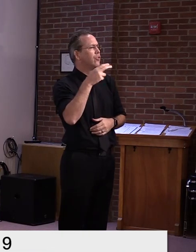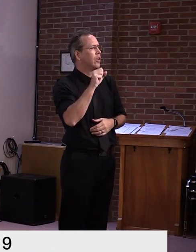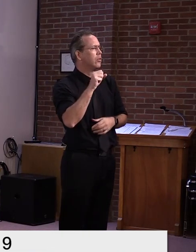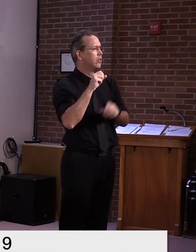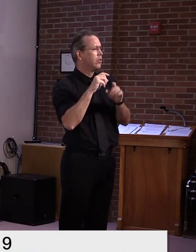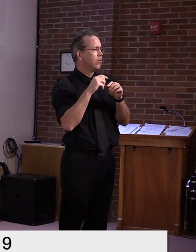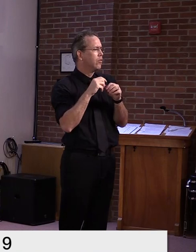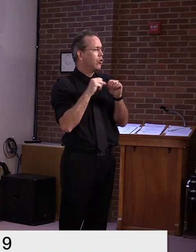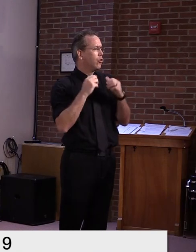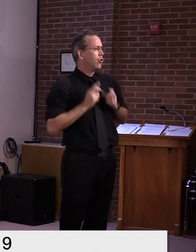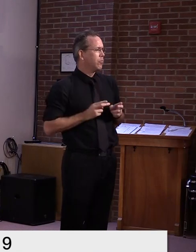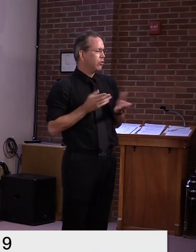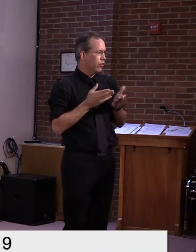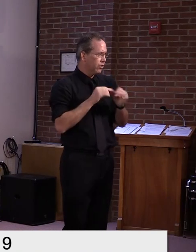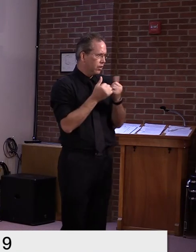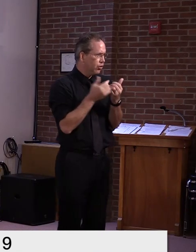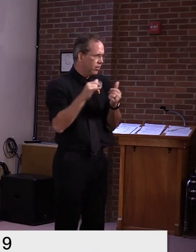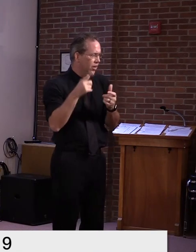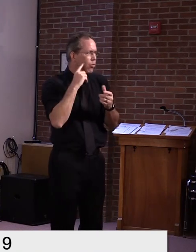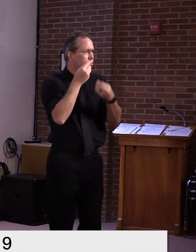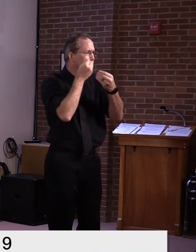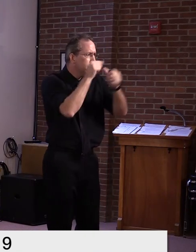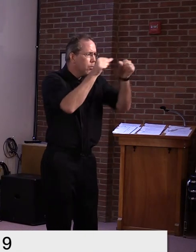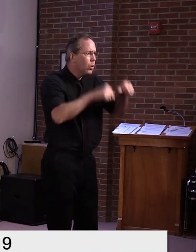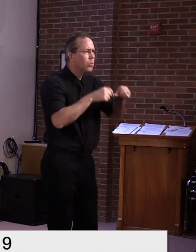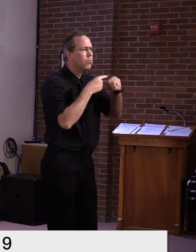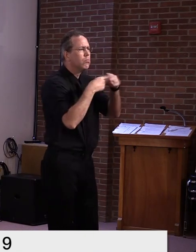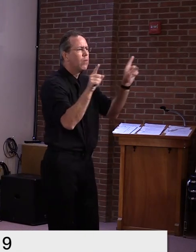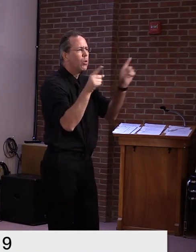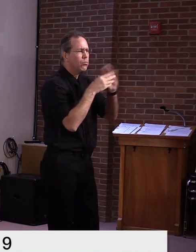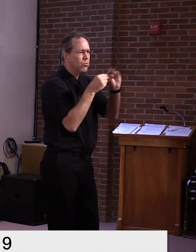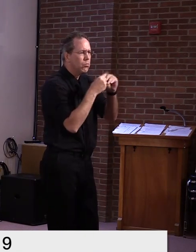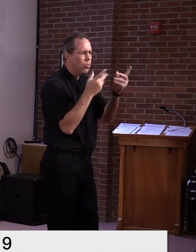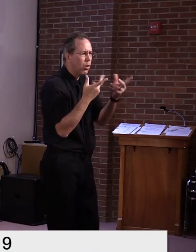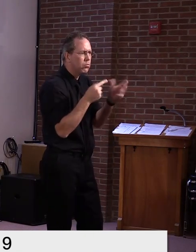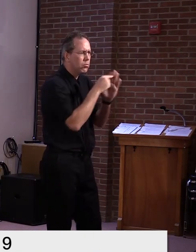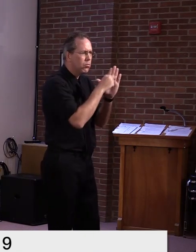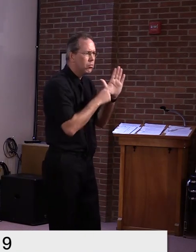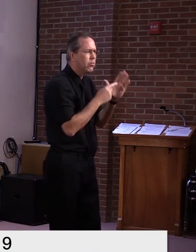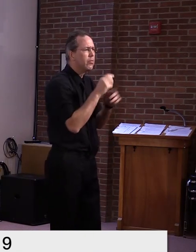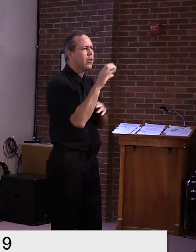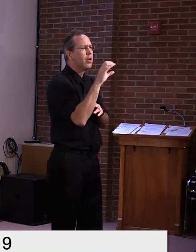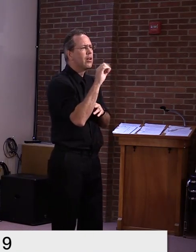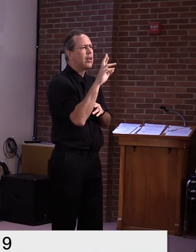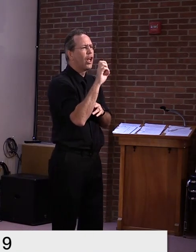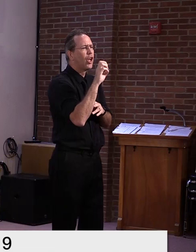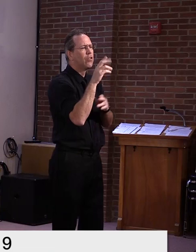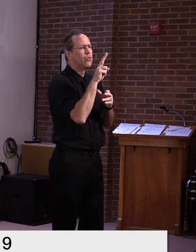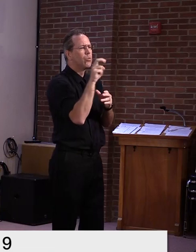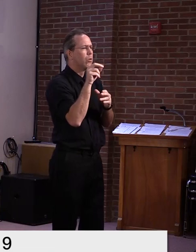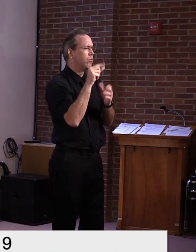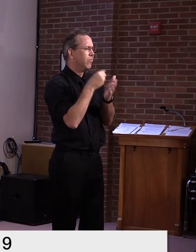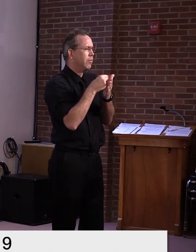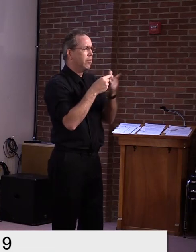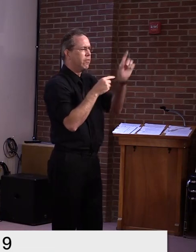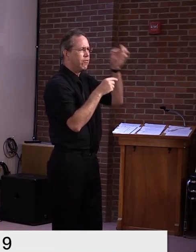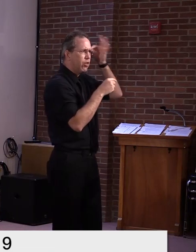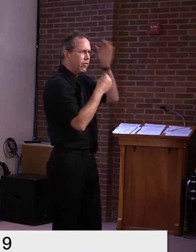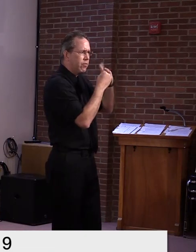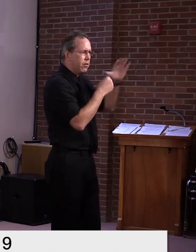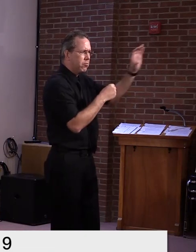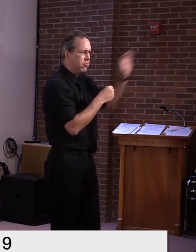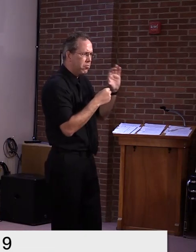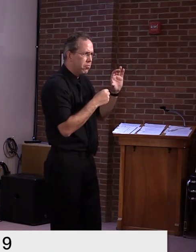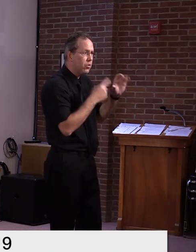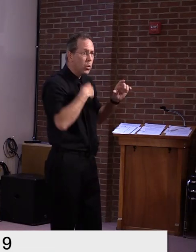the Frontline Employees Hazardous Pay Grant Program website and not permit new applications through